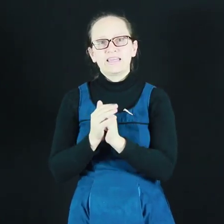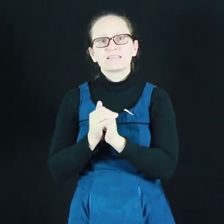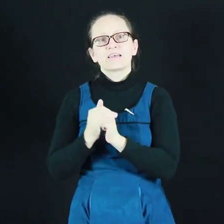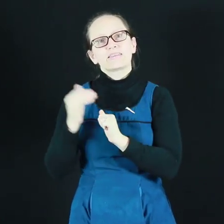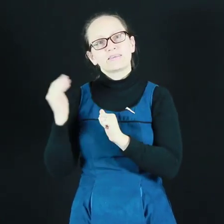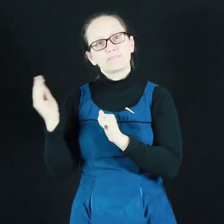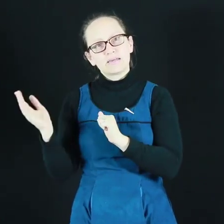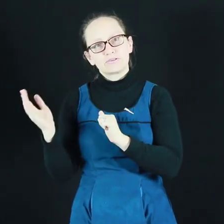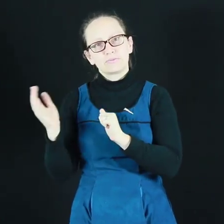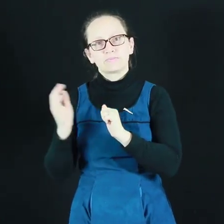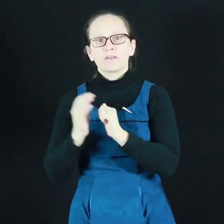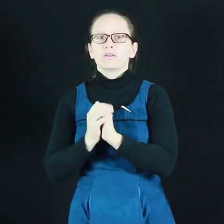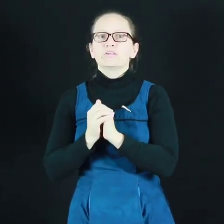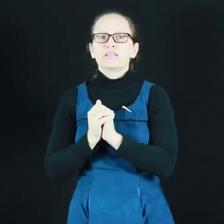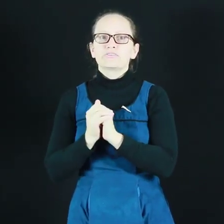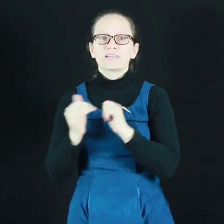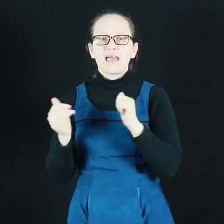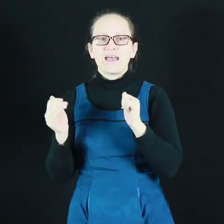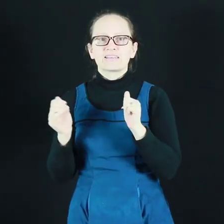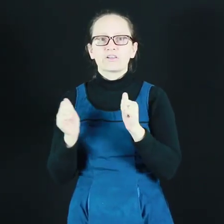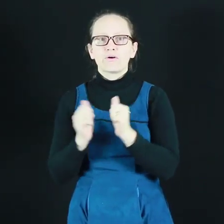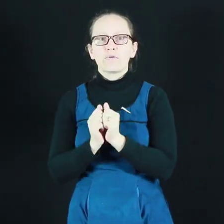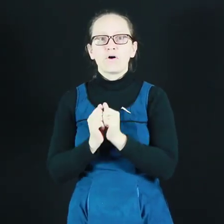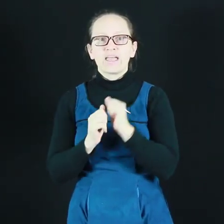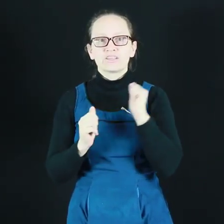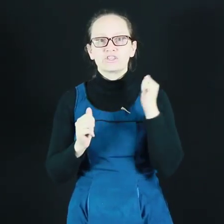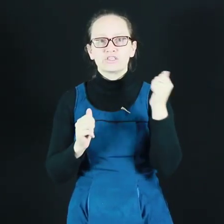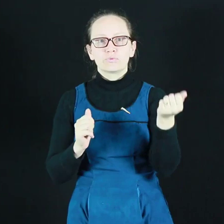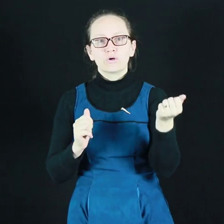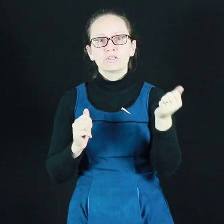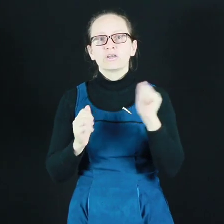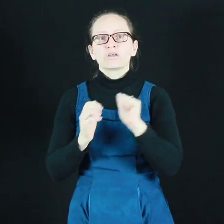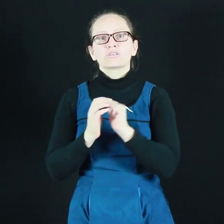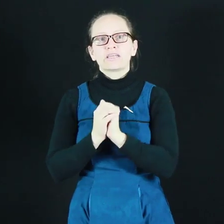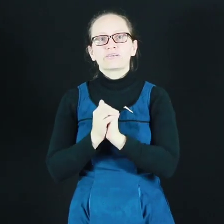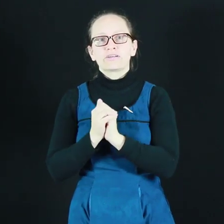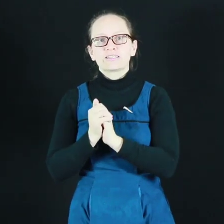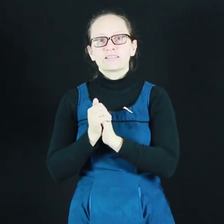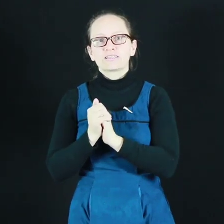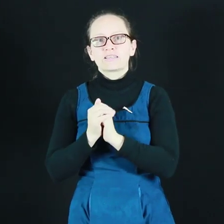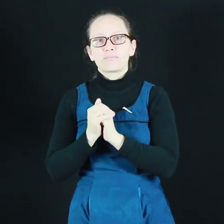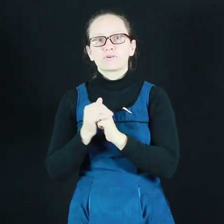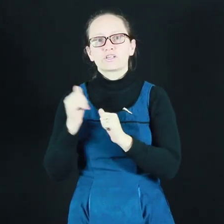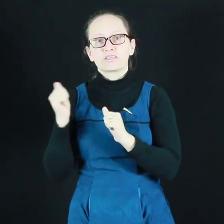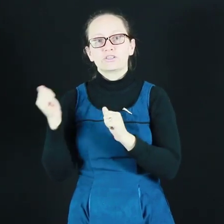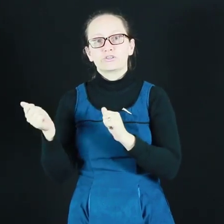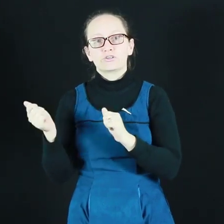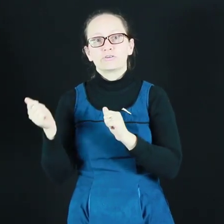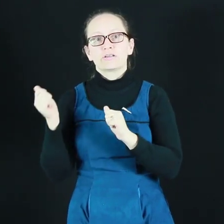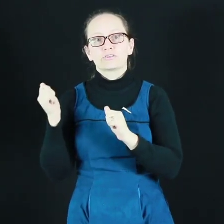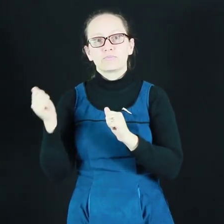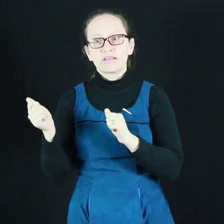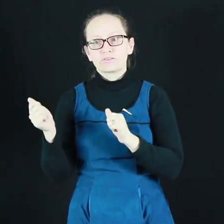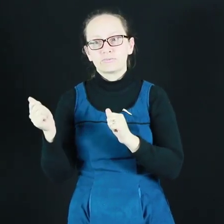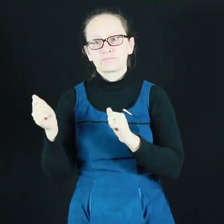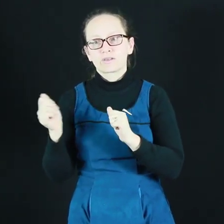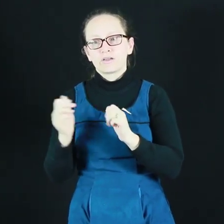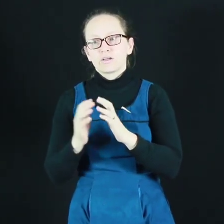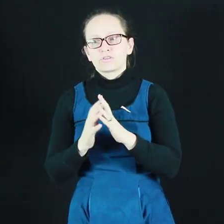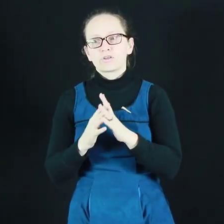heat than metal. You need to add a lot more energy to wood to increase its temperature than you do to metal.